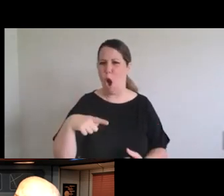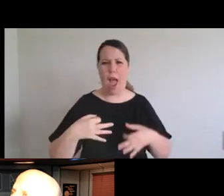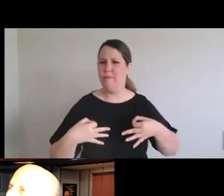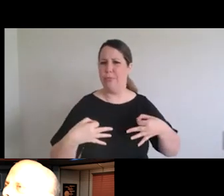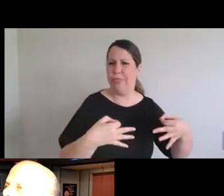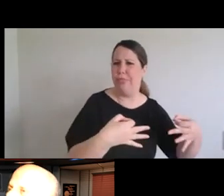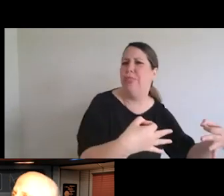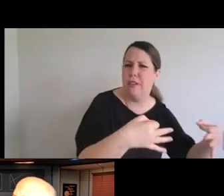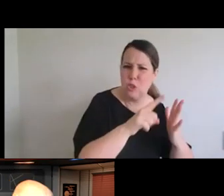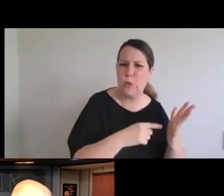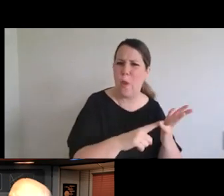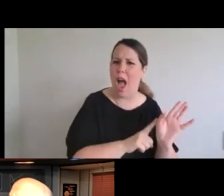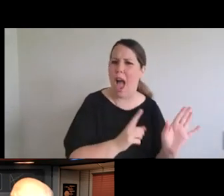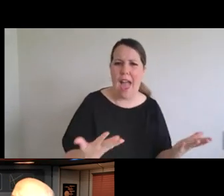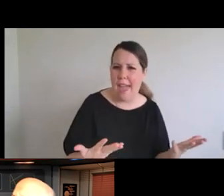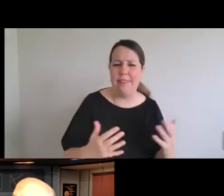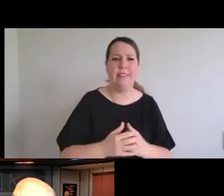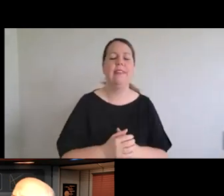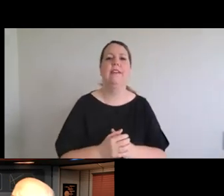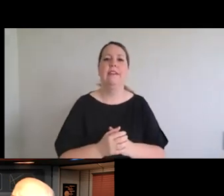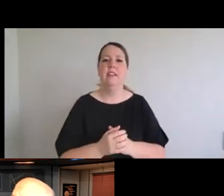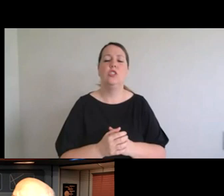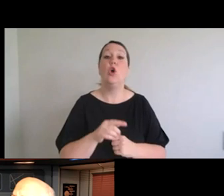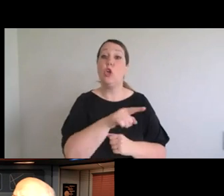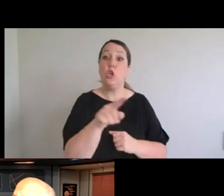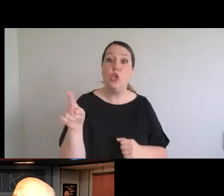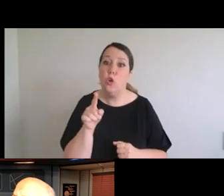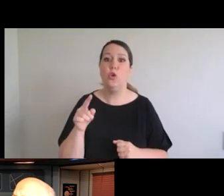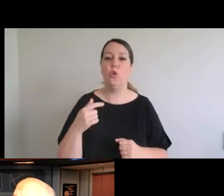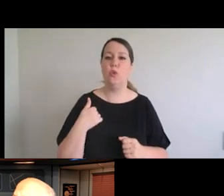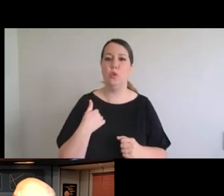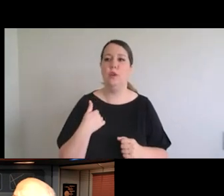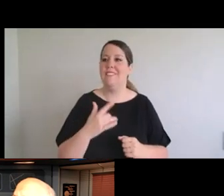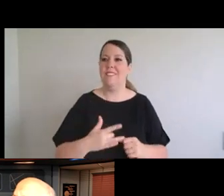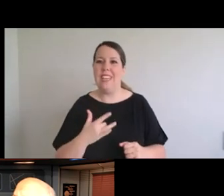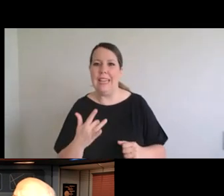don't ever be deterred. It's frustrating. It's annoying.